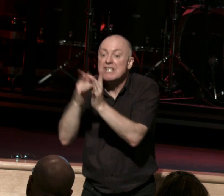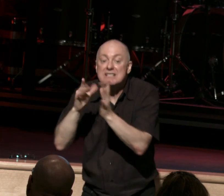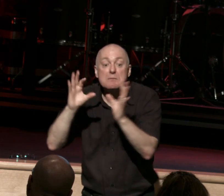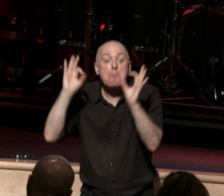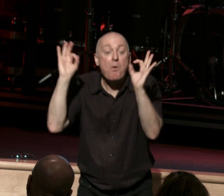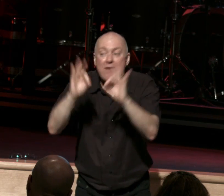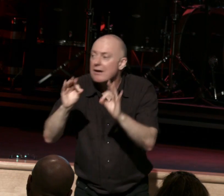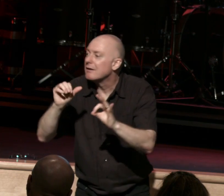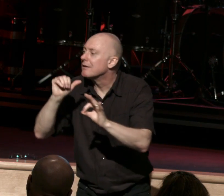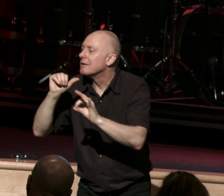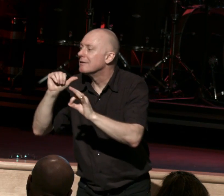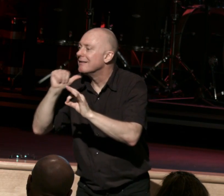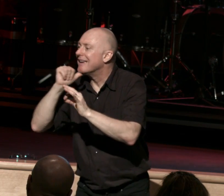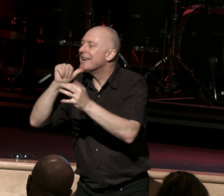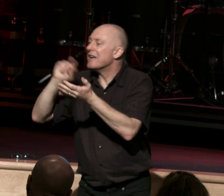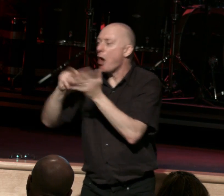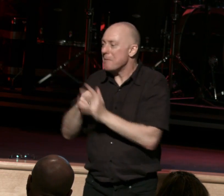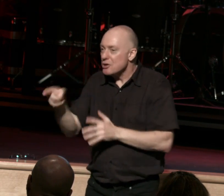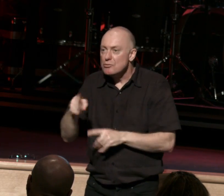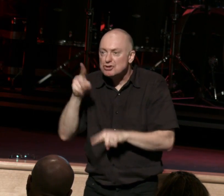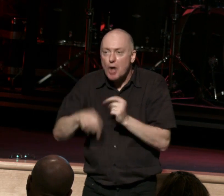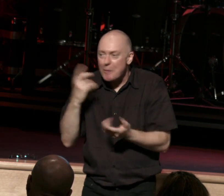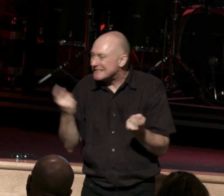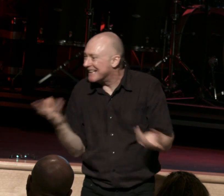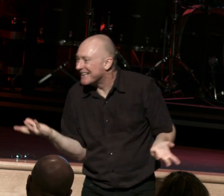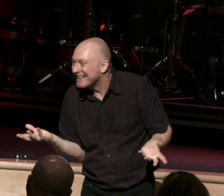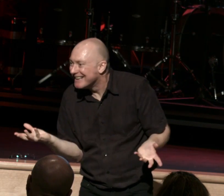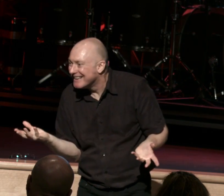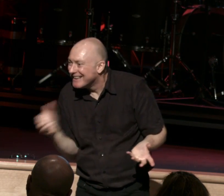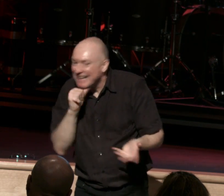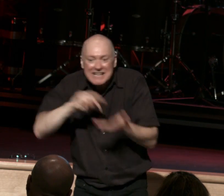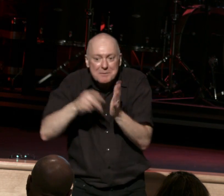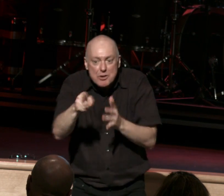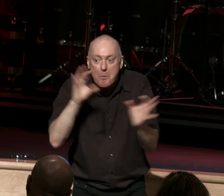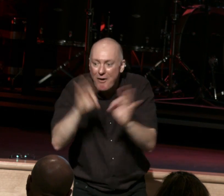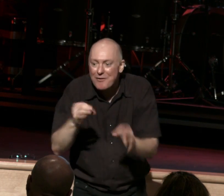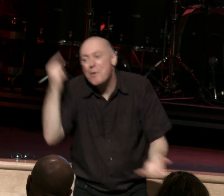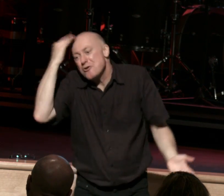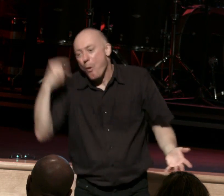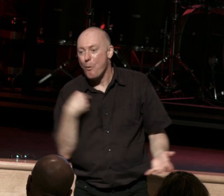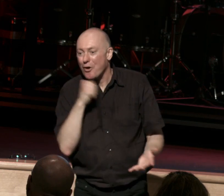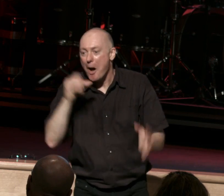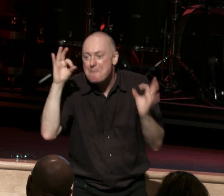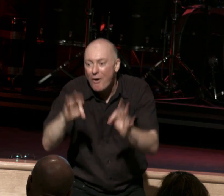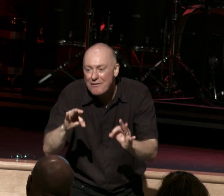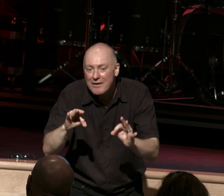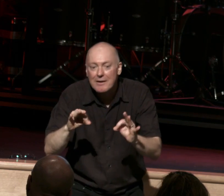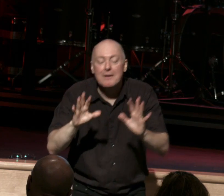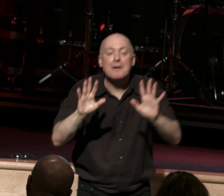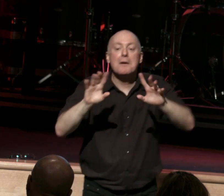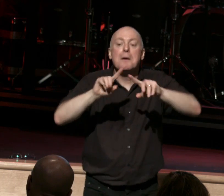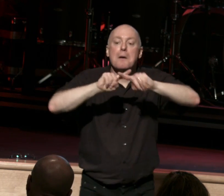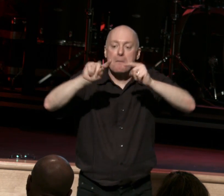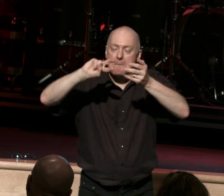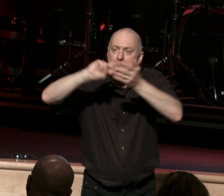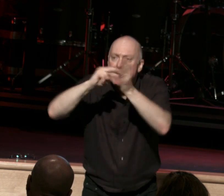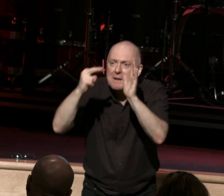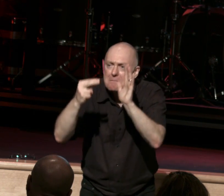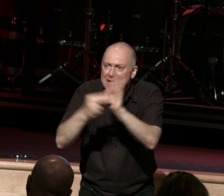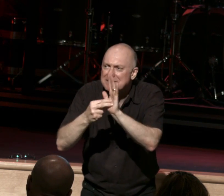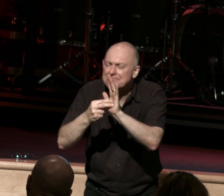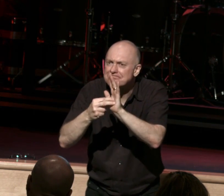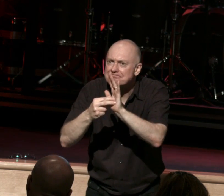he has perfected. That doesn't mean believers in Christ don't sin anymore. It doesn't mean that we're perfect. We know we're not perfect, but it's